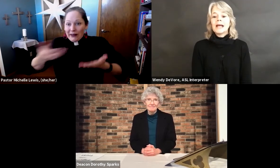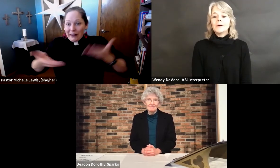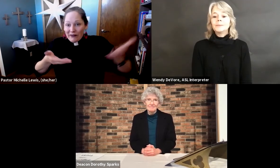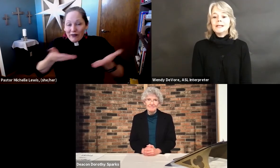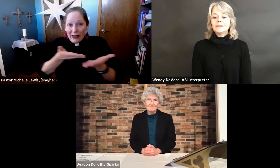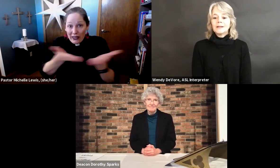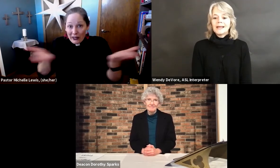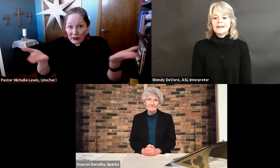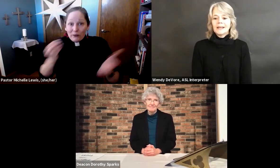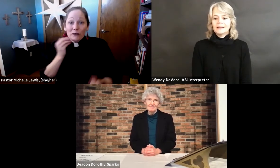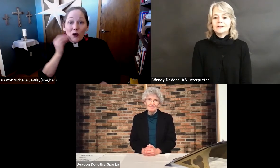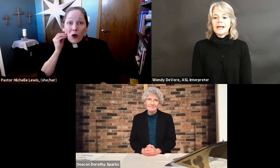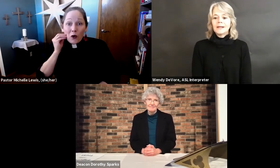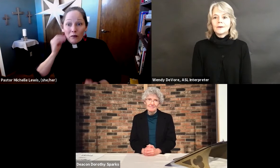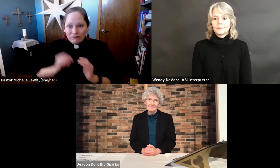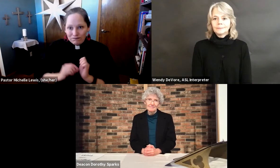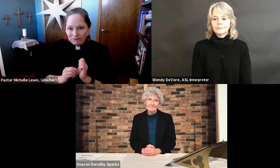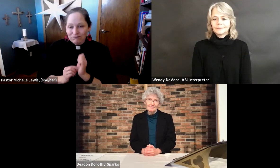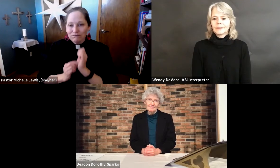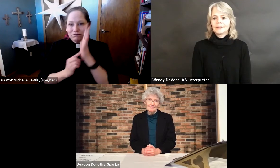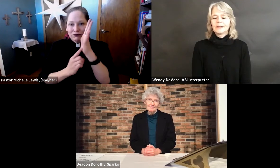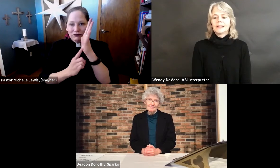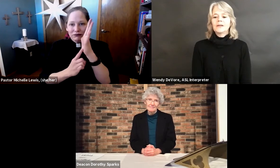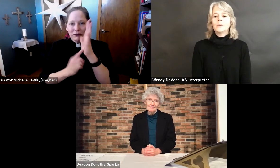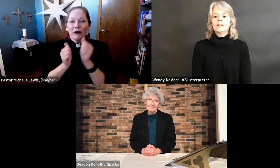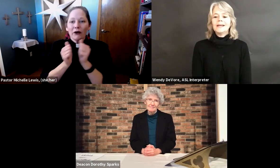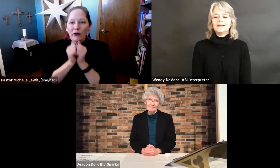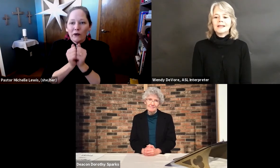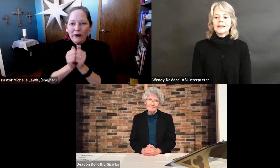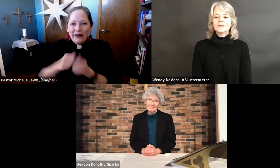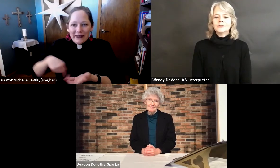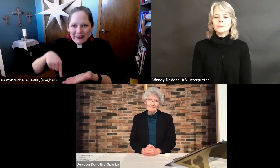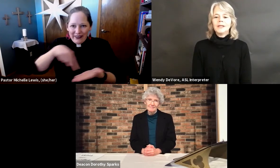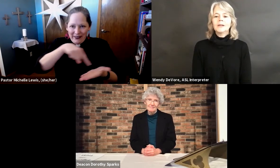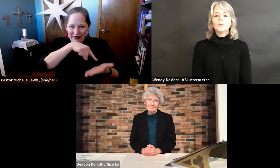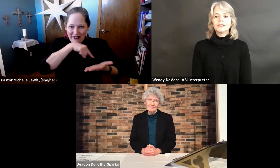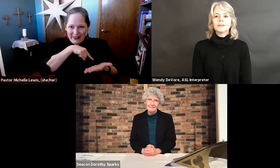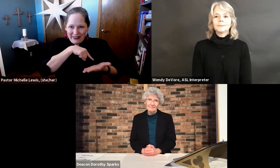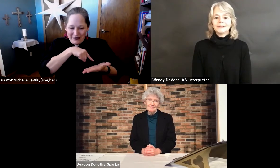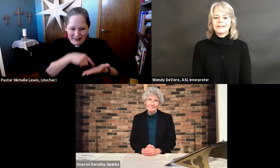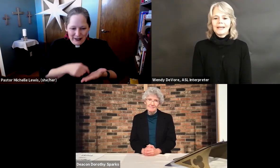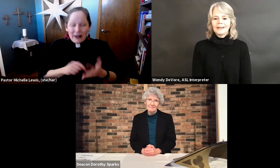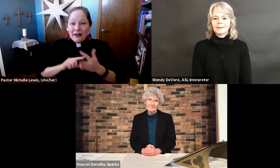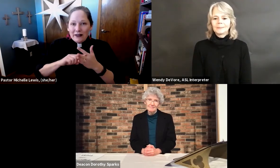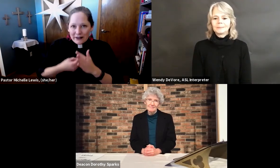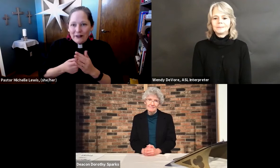Now, please light a candle at home as we light a candle to begin worship today.